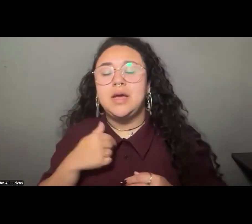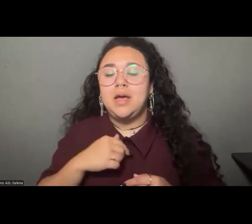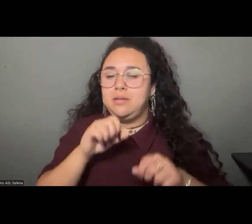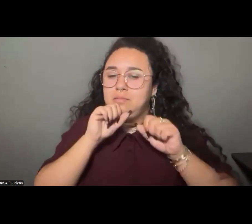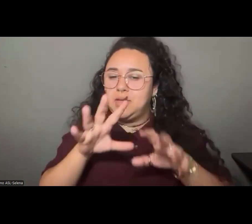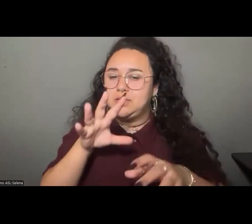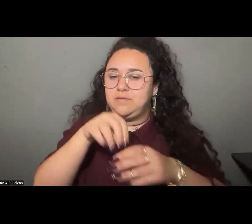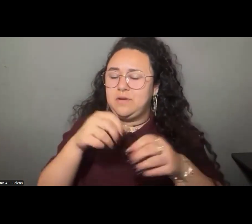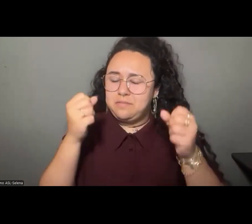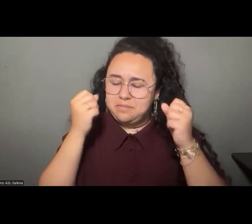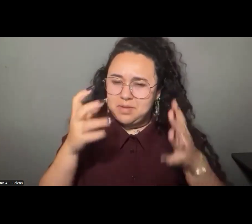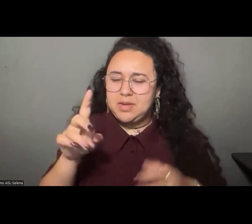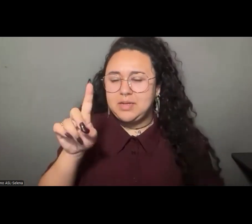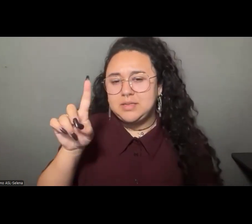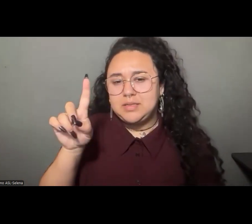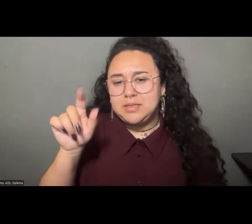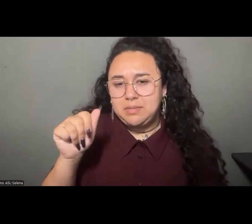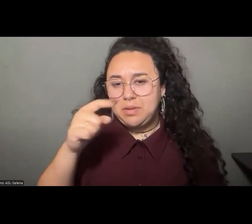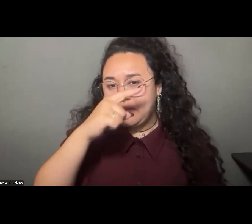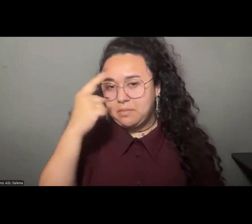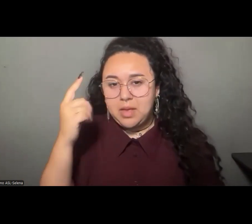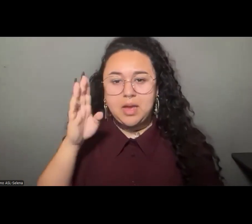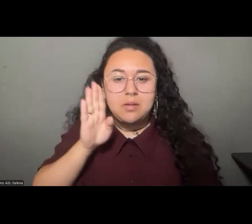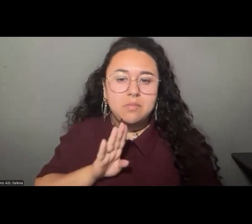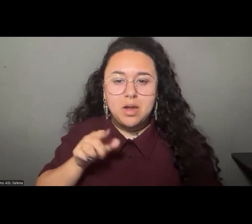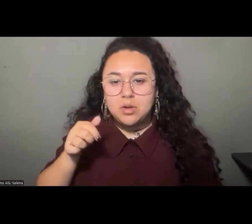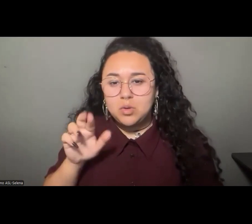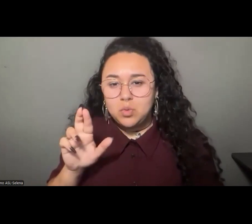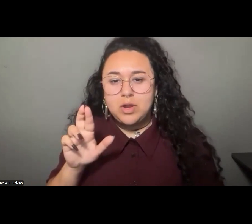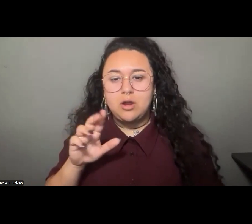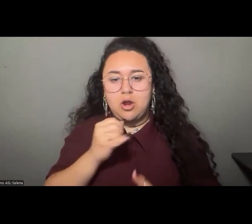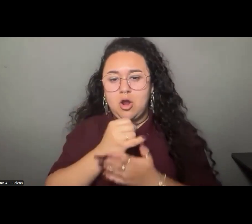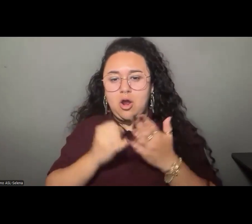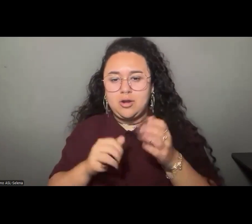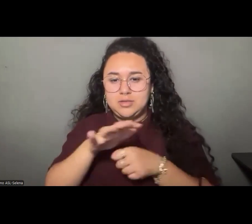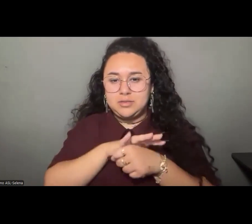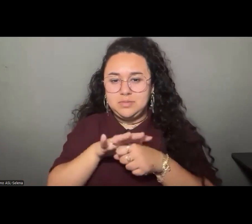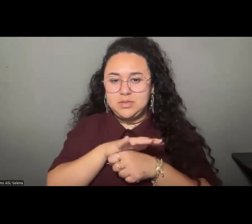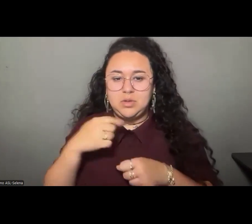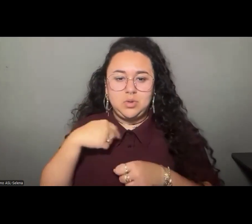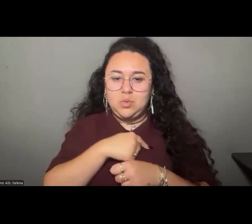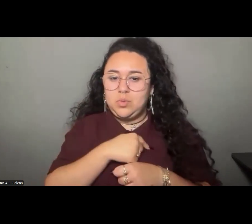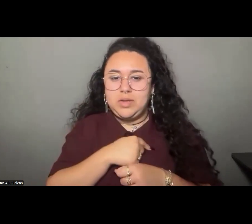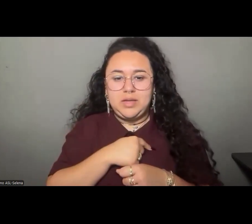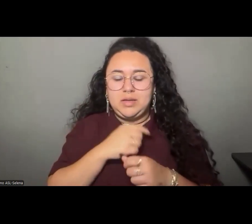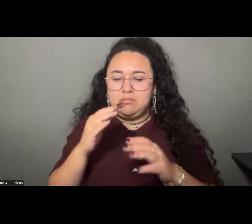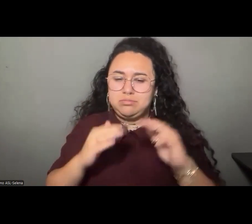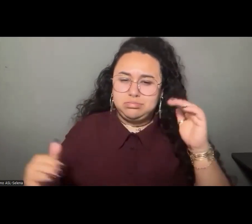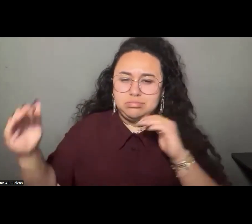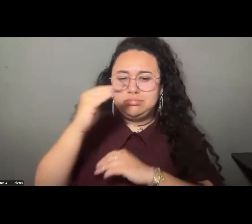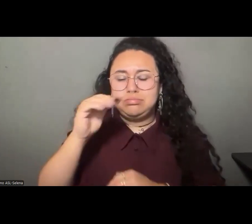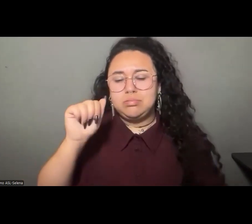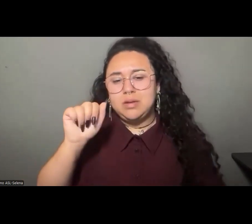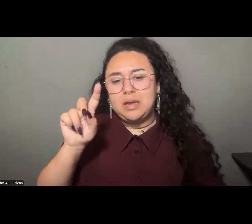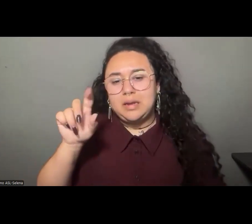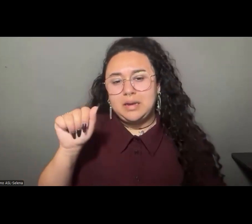many disabled, Black and brown, queer art spaces where we go way beyond ADA access.